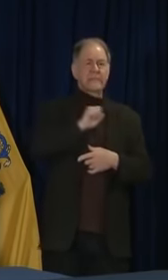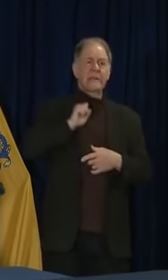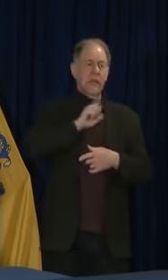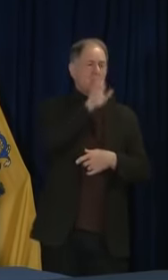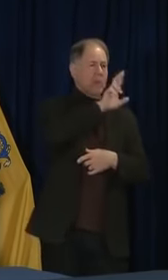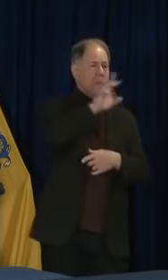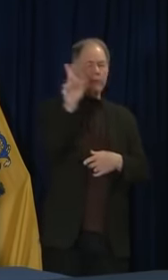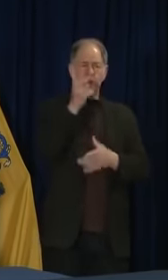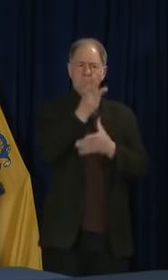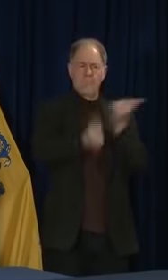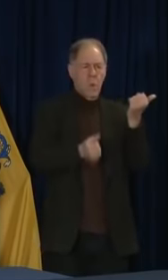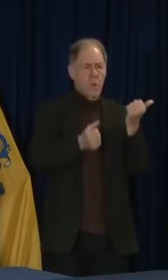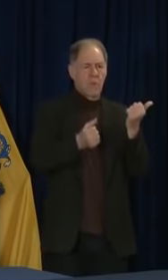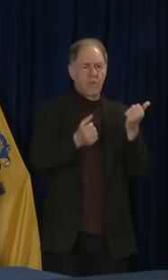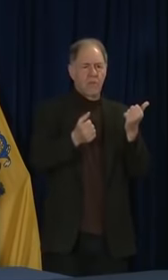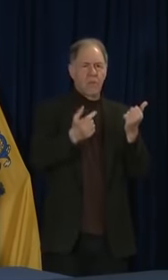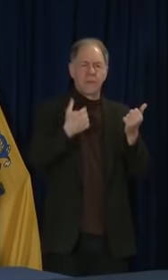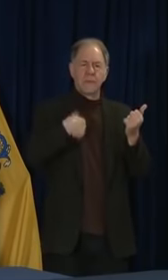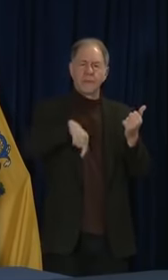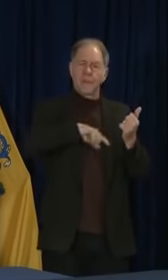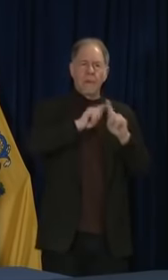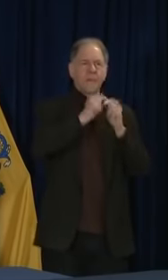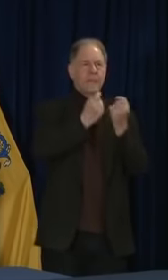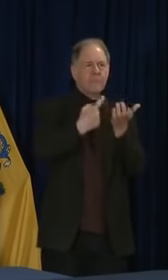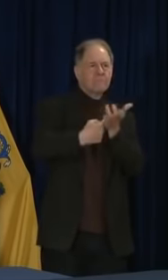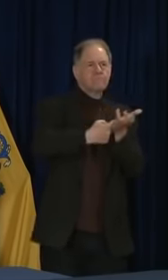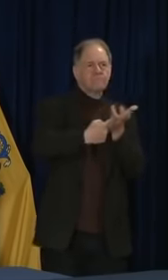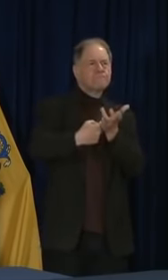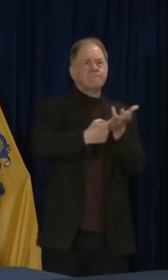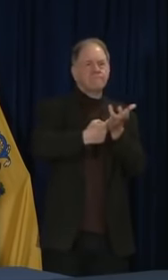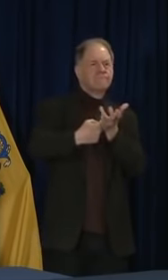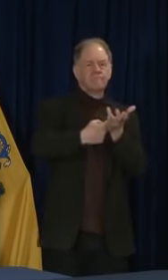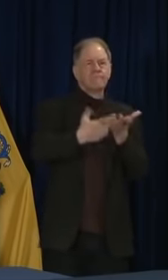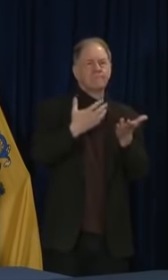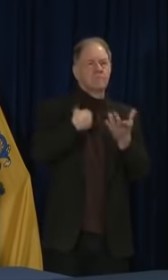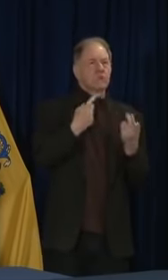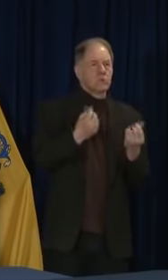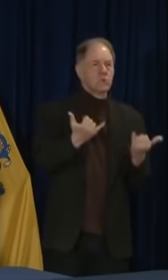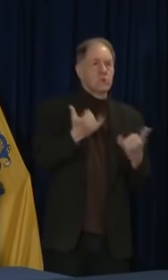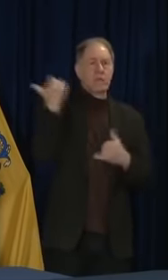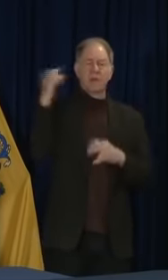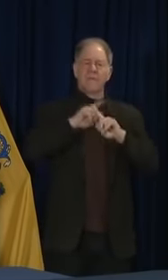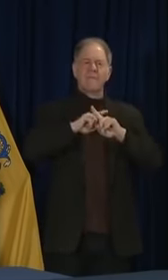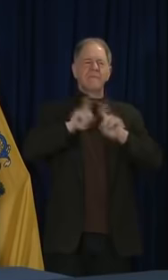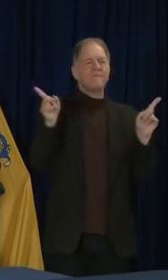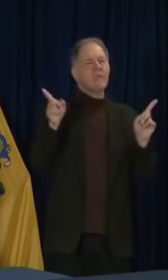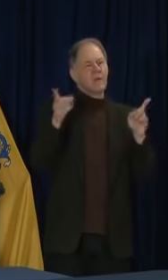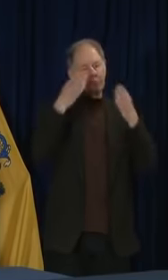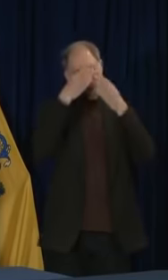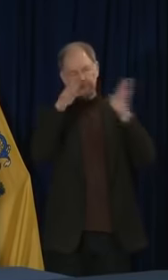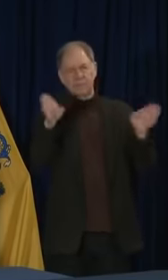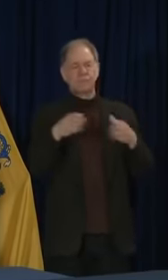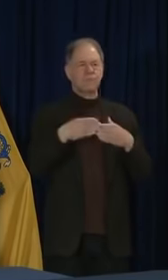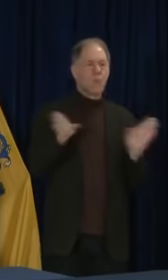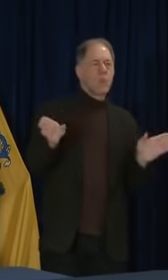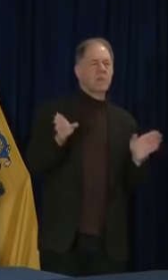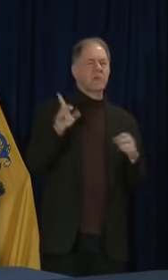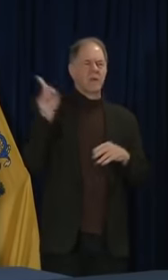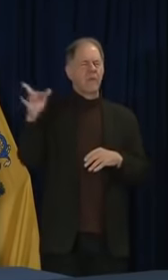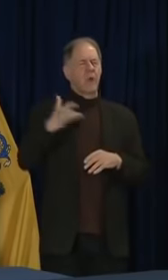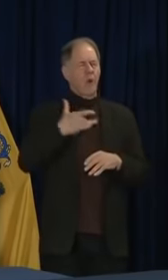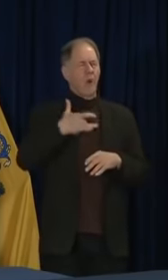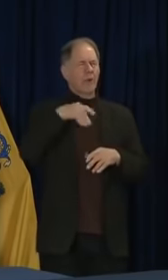aisle. Our teams have gone through the steps we're announcing today. They've been very responsive. I know their heart is in the